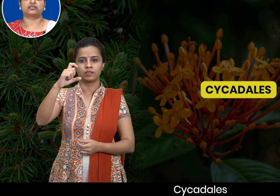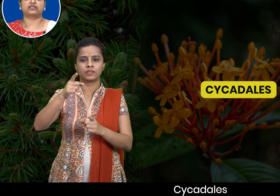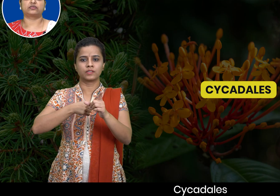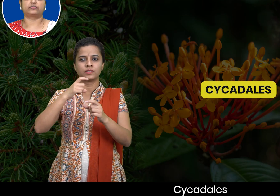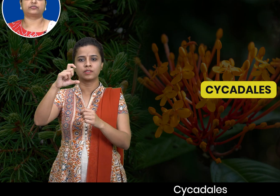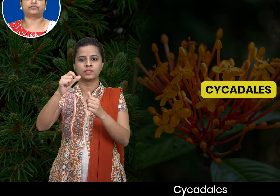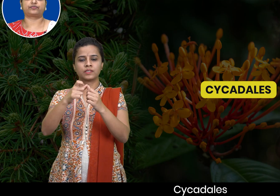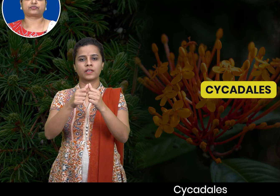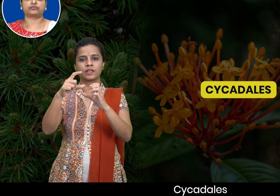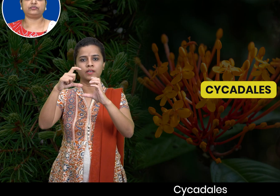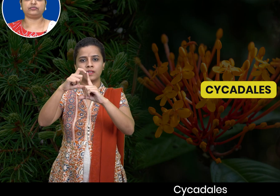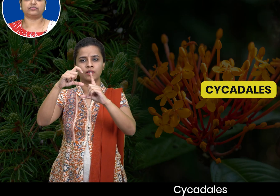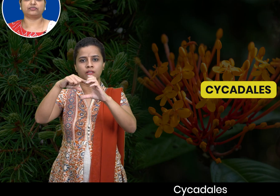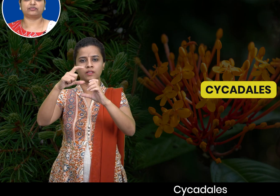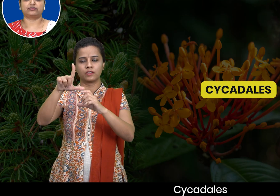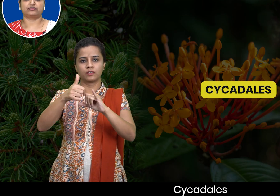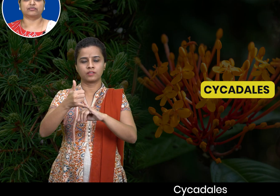Cycadales.